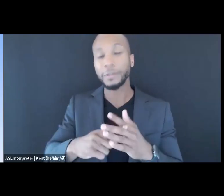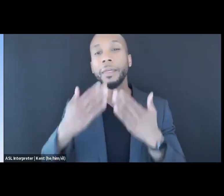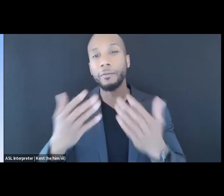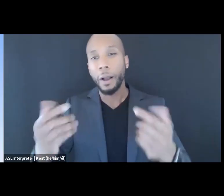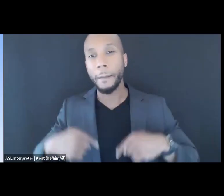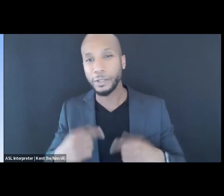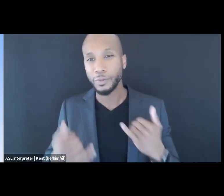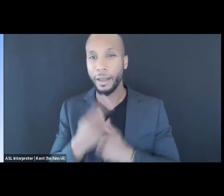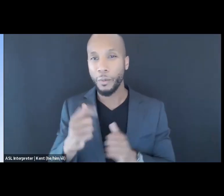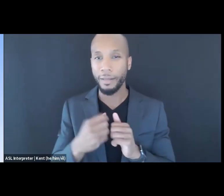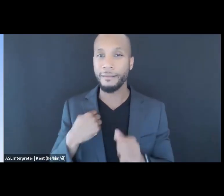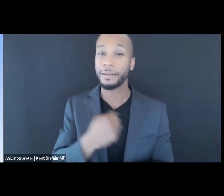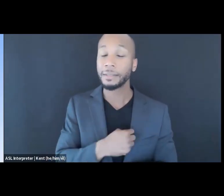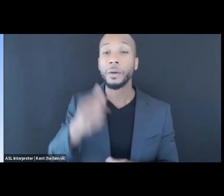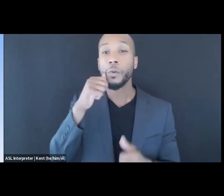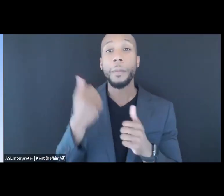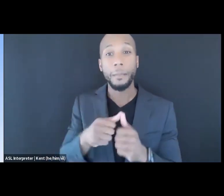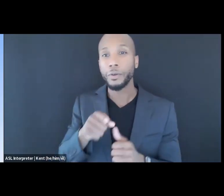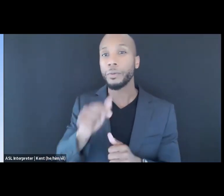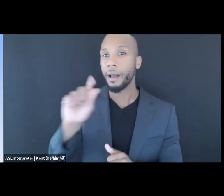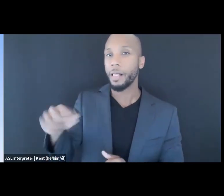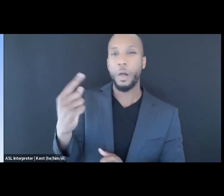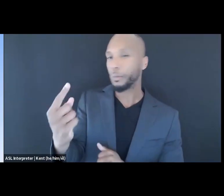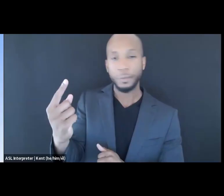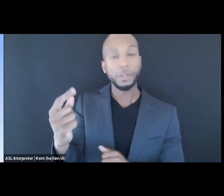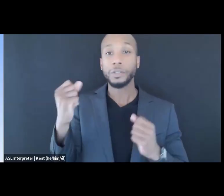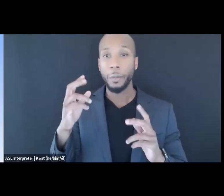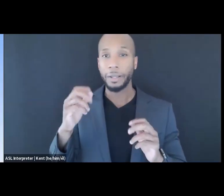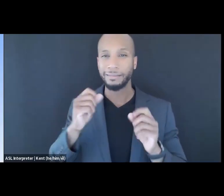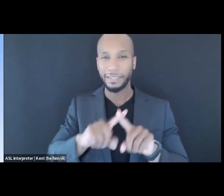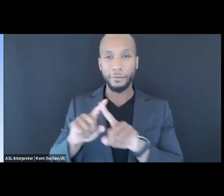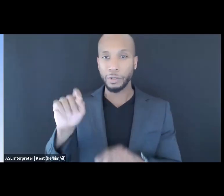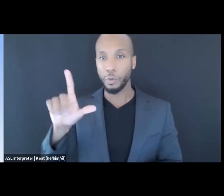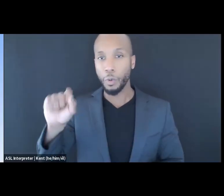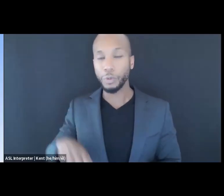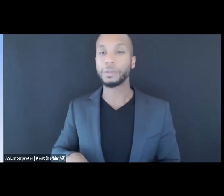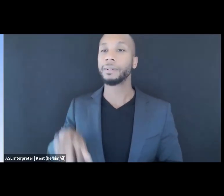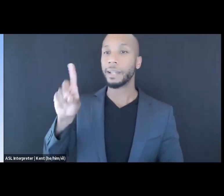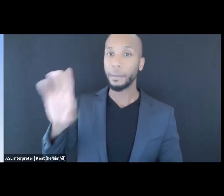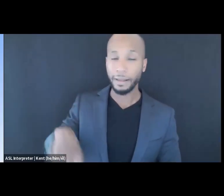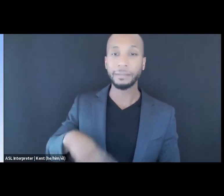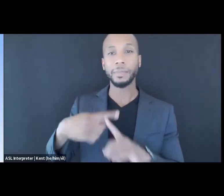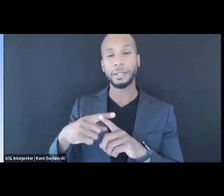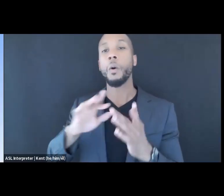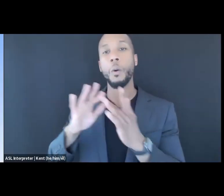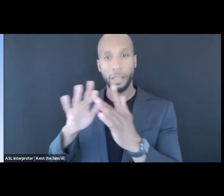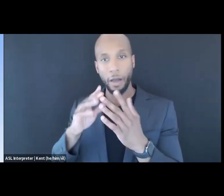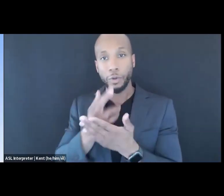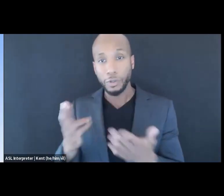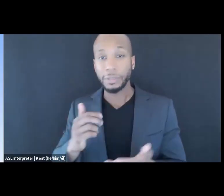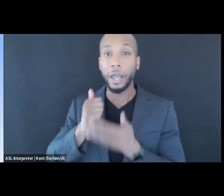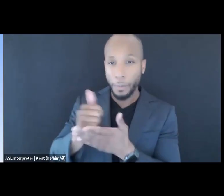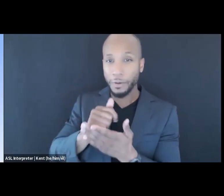being here with us today. And remember, you're not alone. There are so many tools databases, and online resources to help you